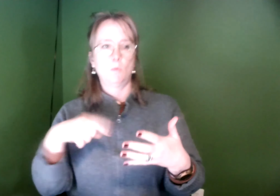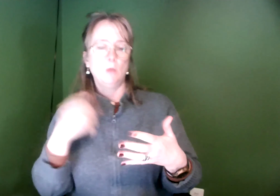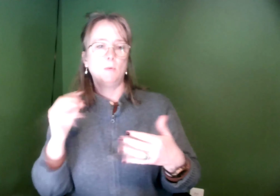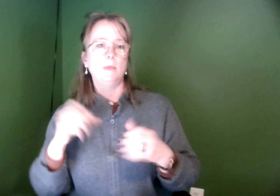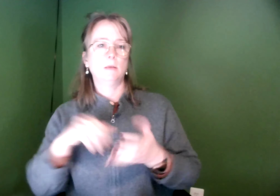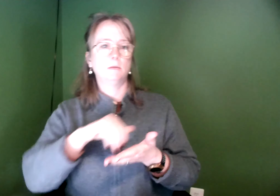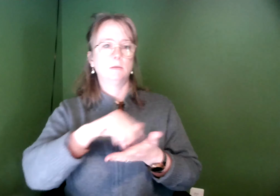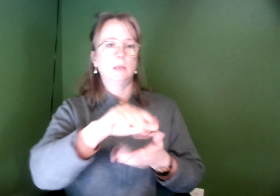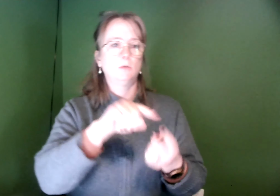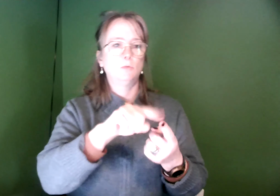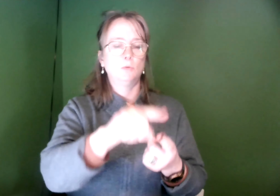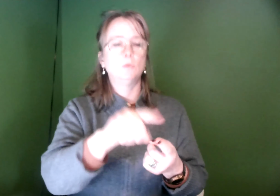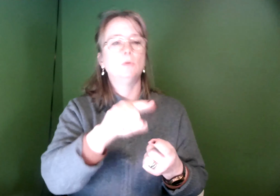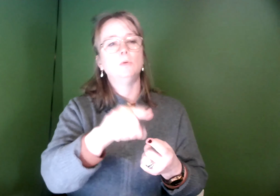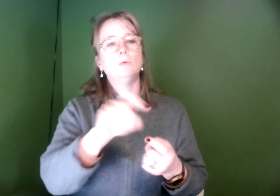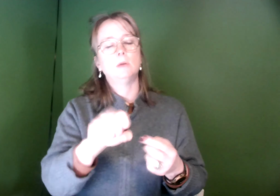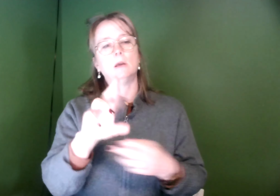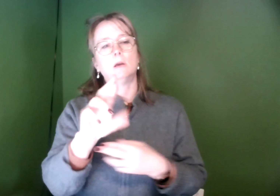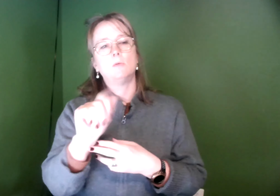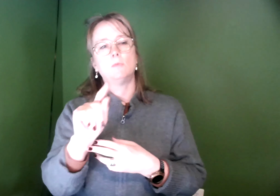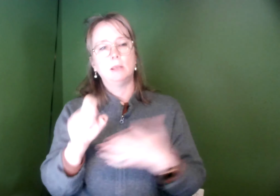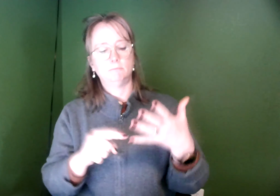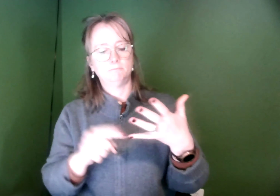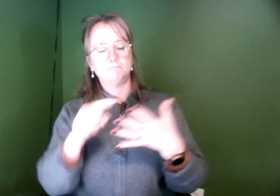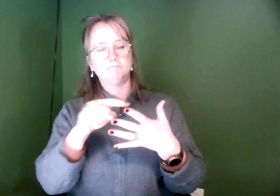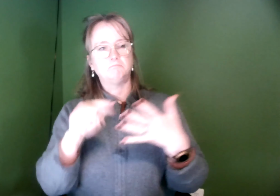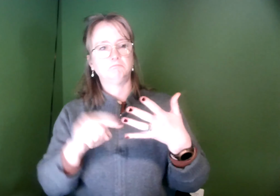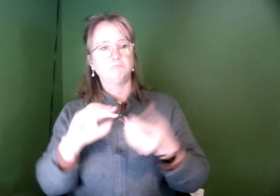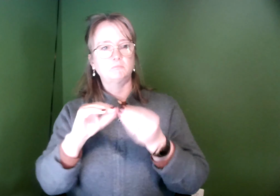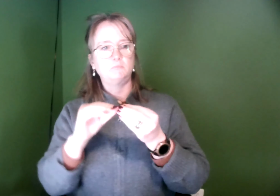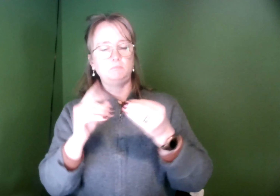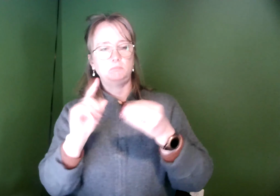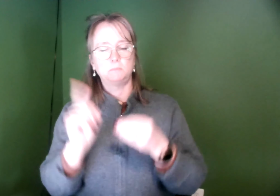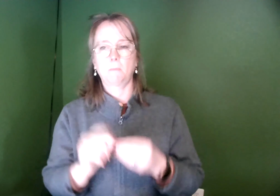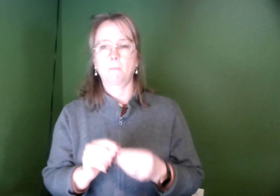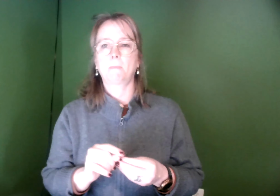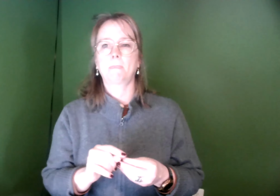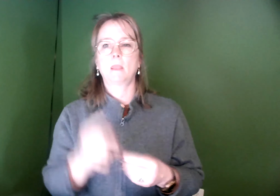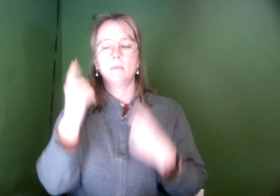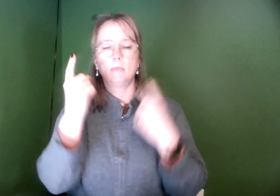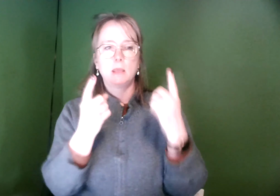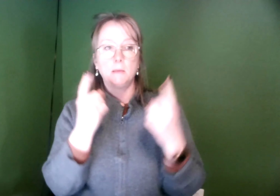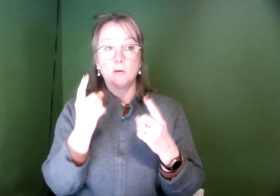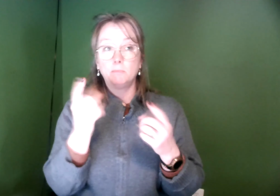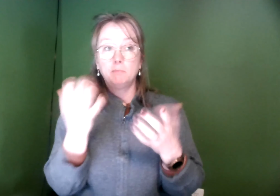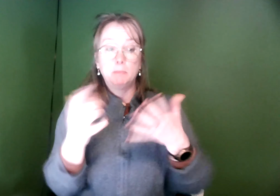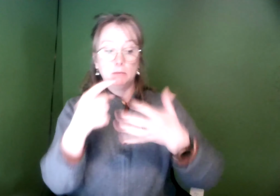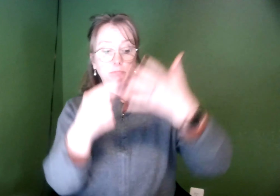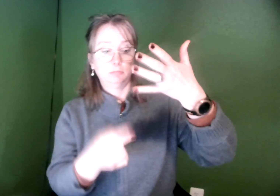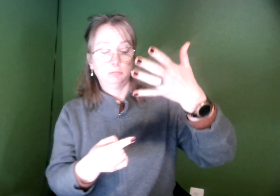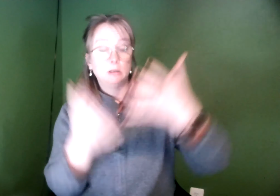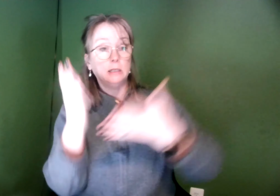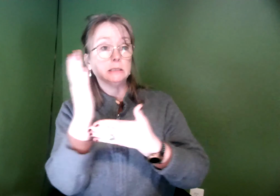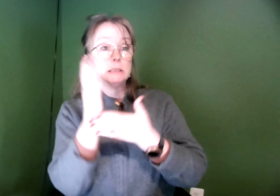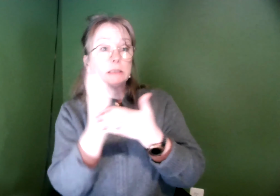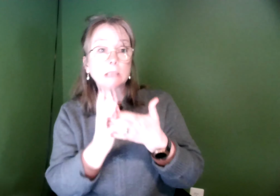the rating. And I would like you to think about, are there ideas that can be coupled? Are there ideas that can